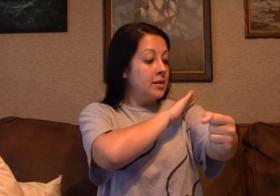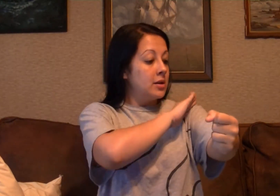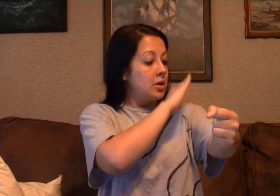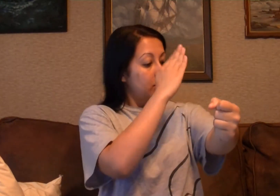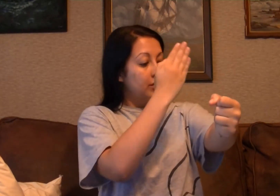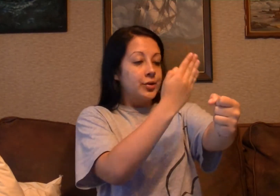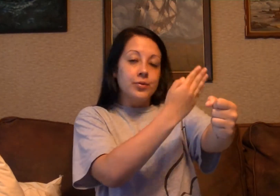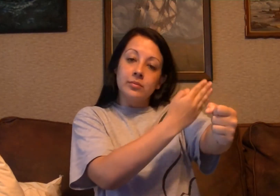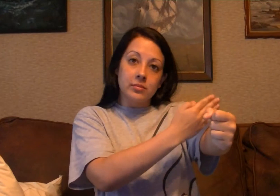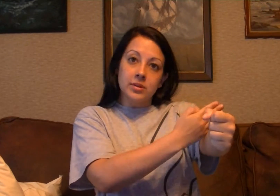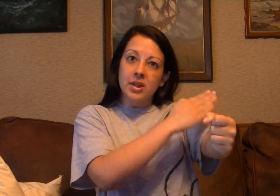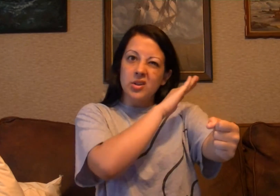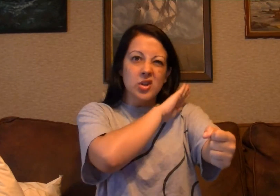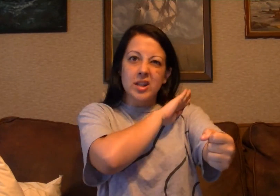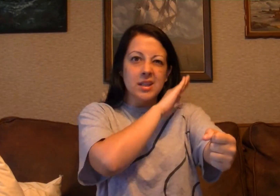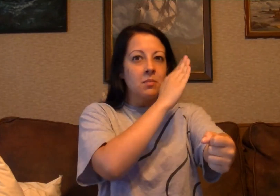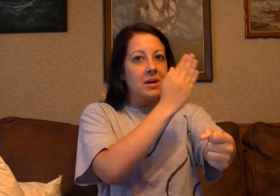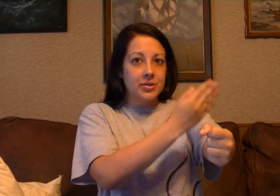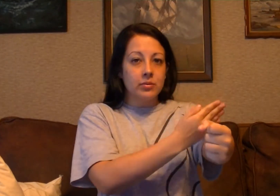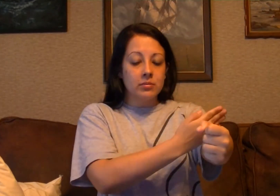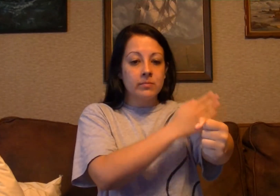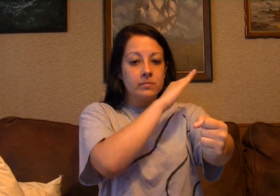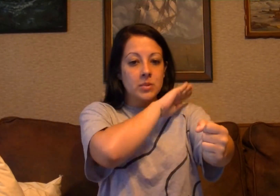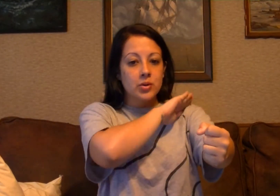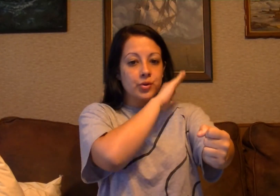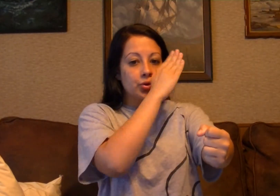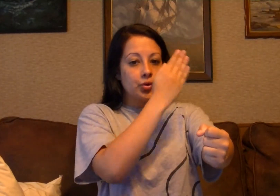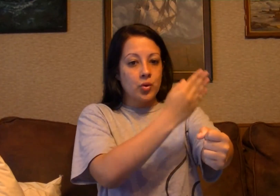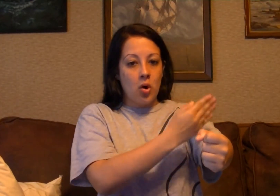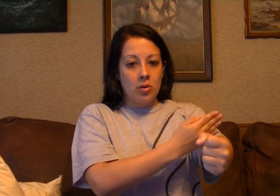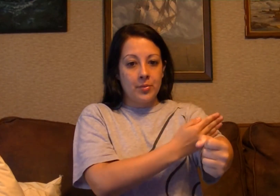and you're gonna, it's like you're tracing a muscle. Strong.